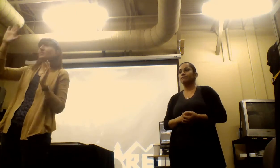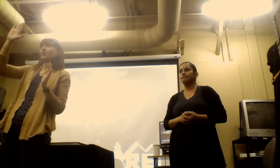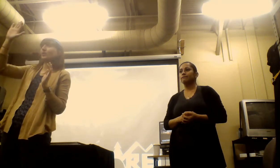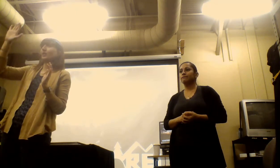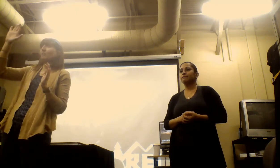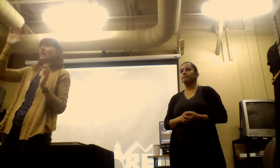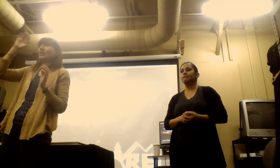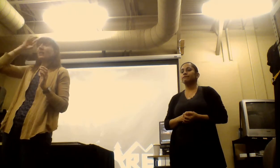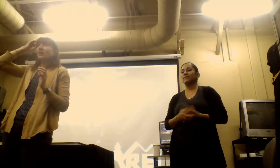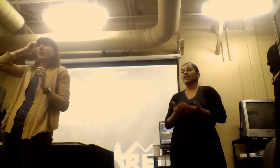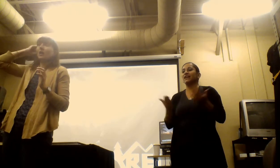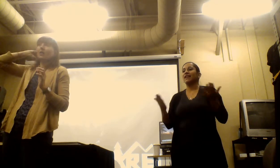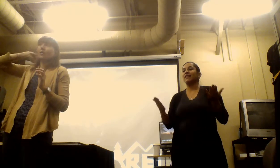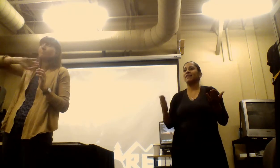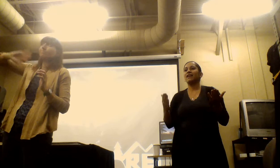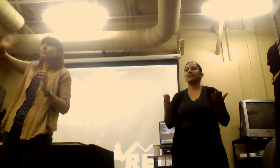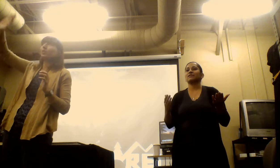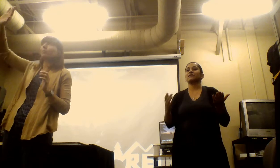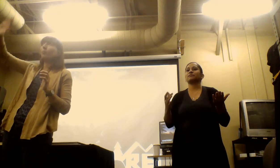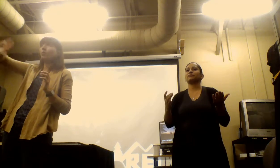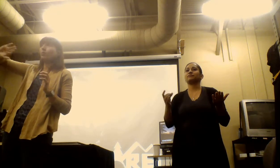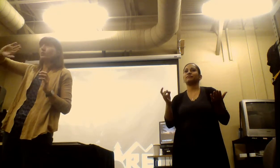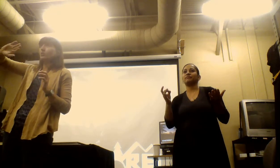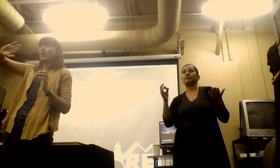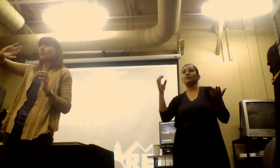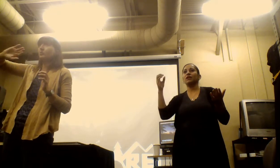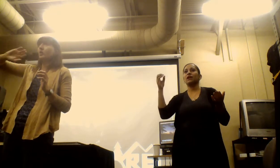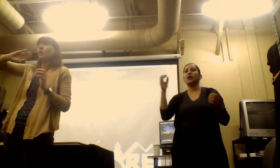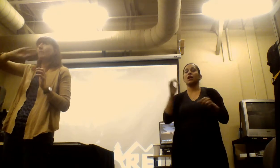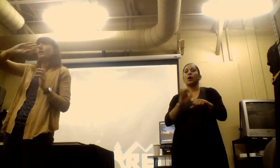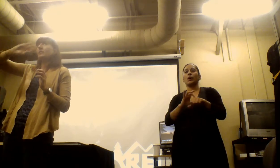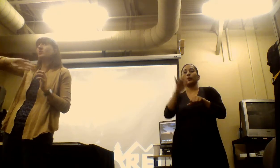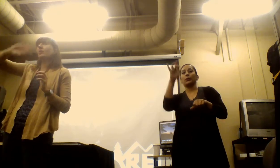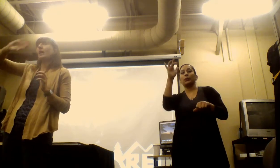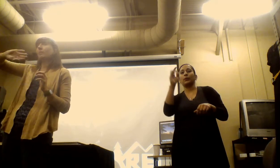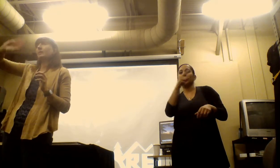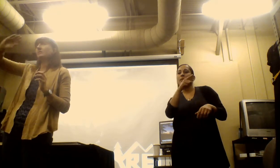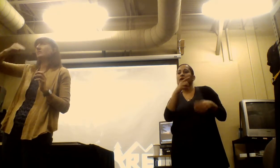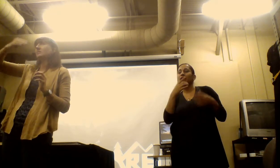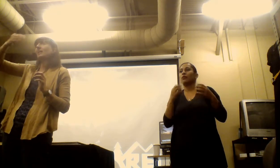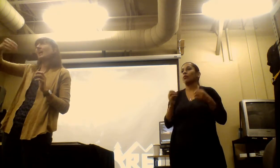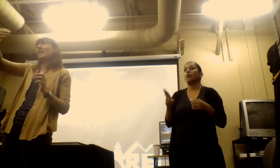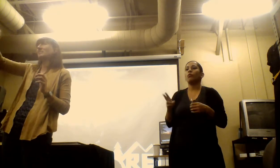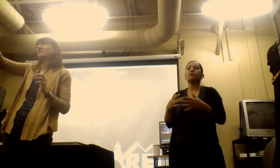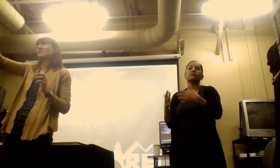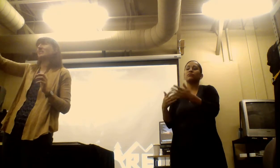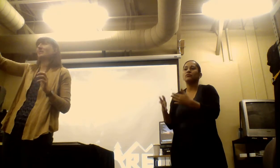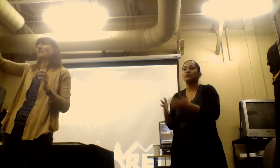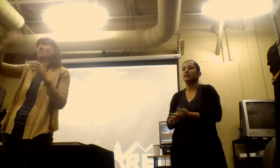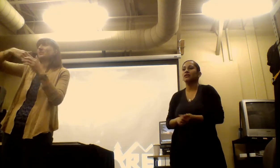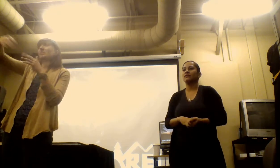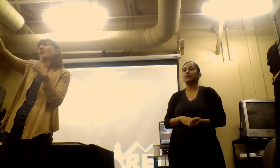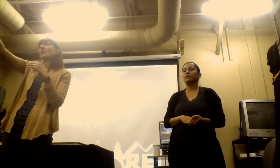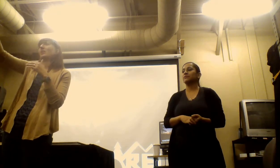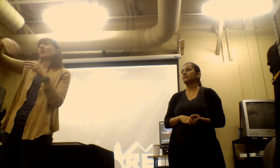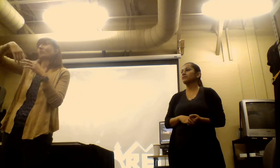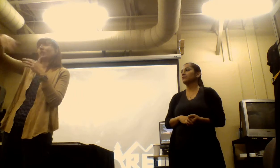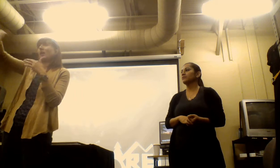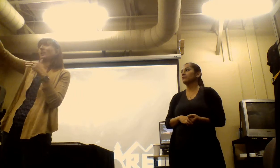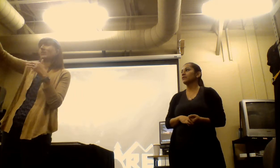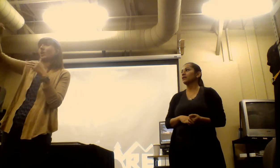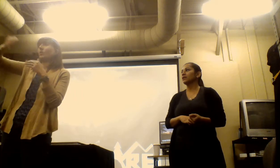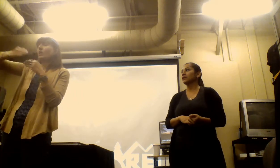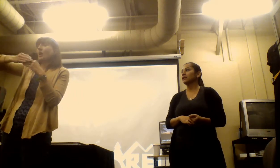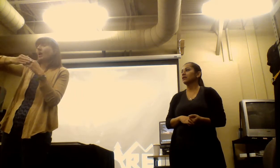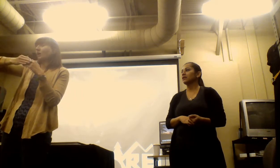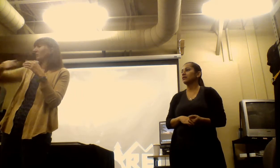and things are going to be, more washed out. But so what happens, it's like high density something, I